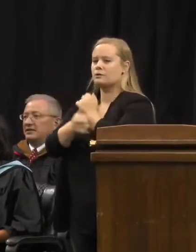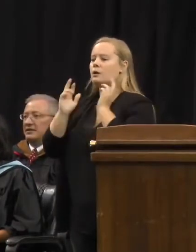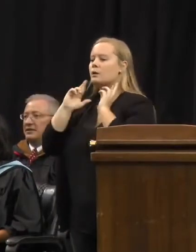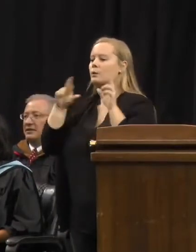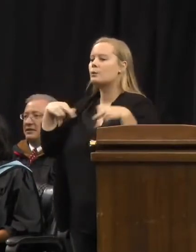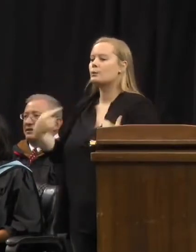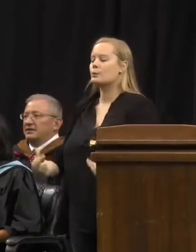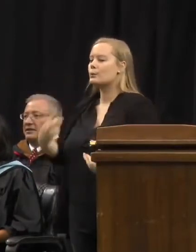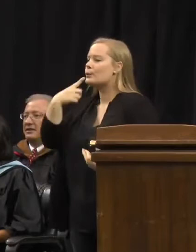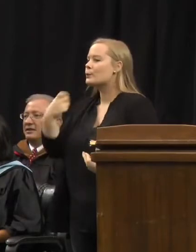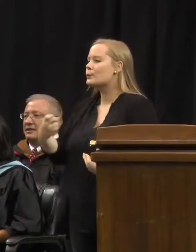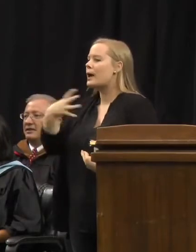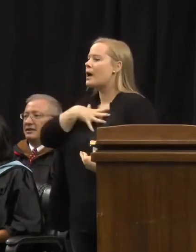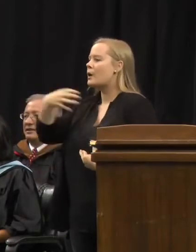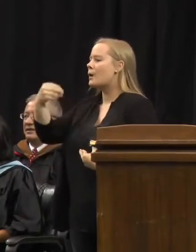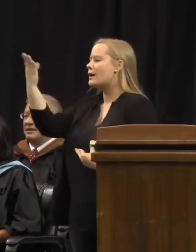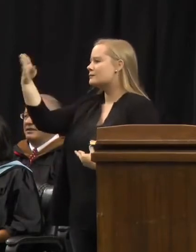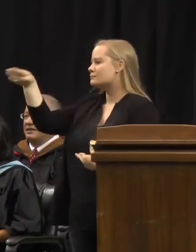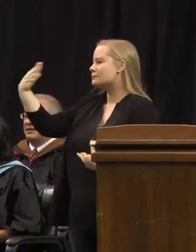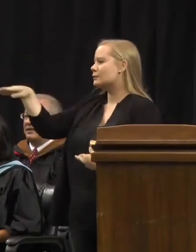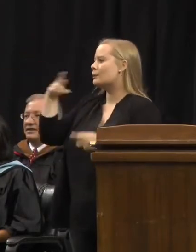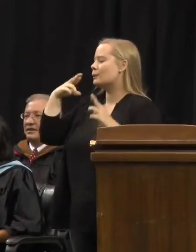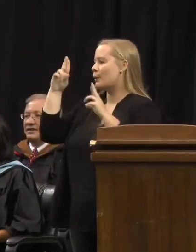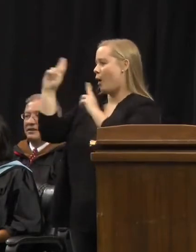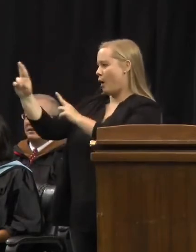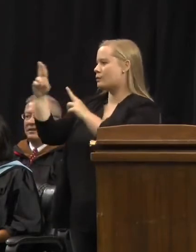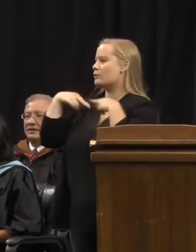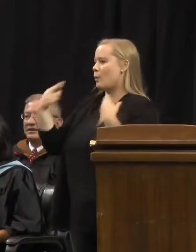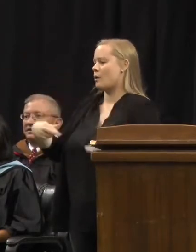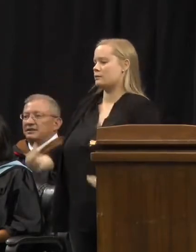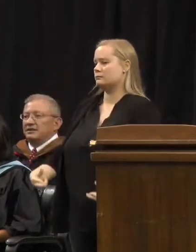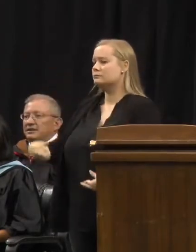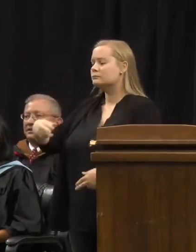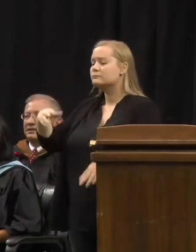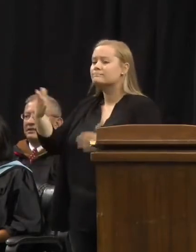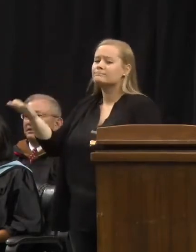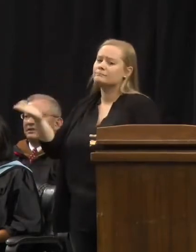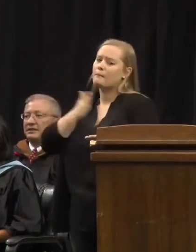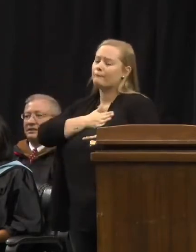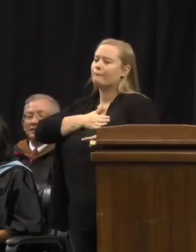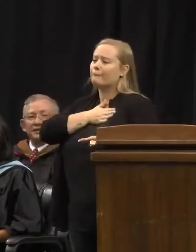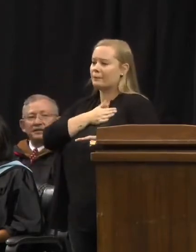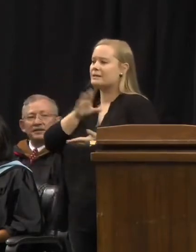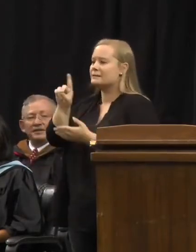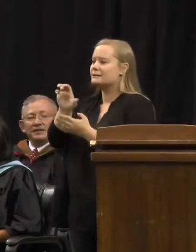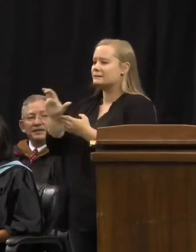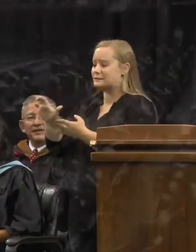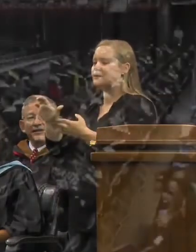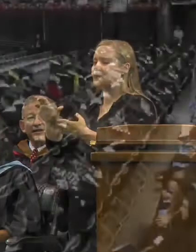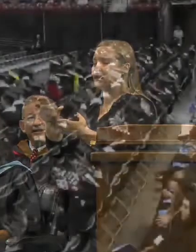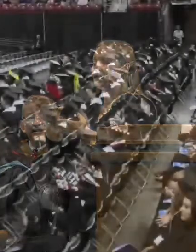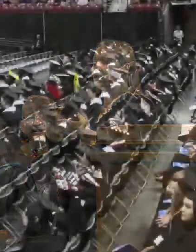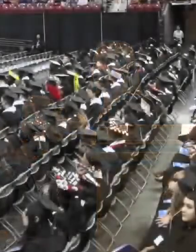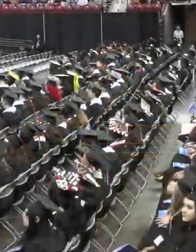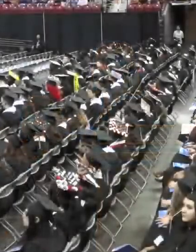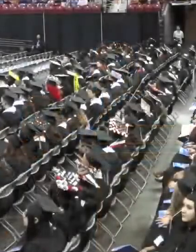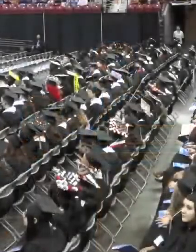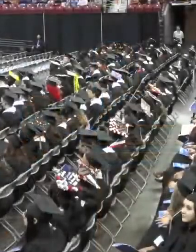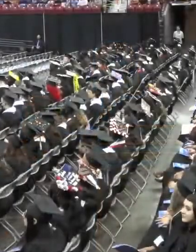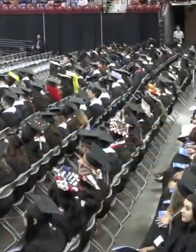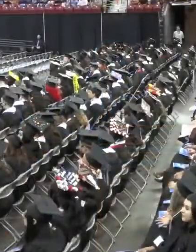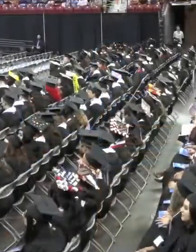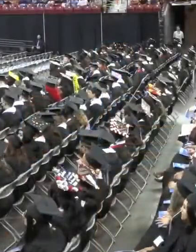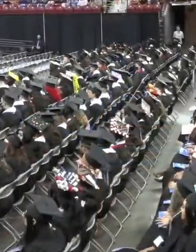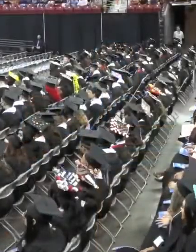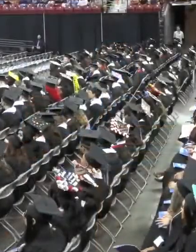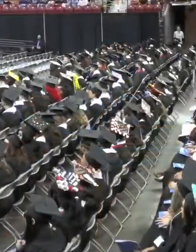red, white, and blue honor cords as part of their regalia. Will the members of DACC community who are wearing this honor cord please